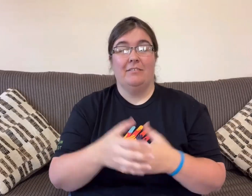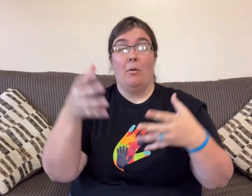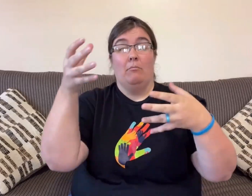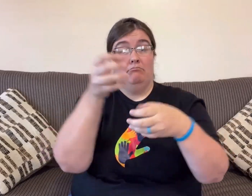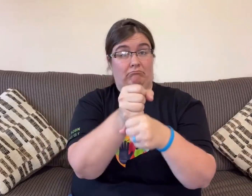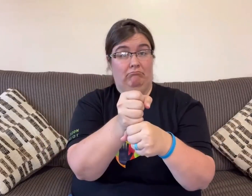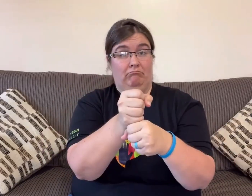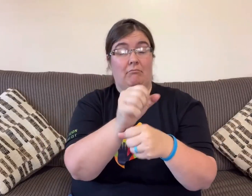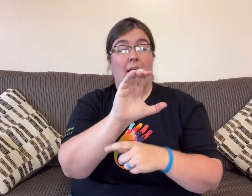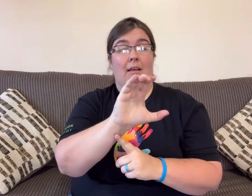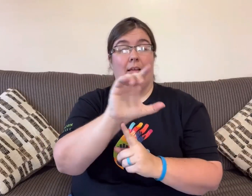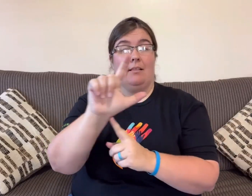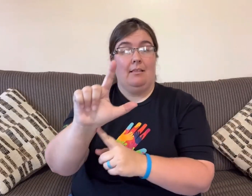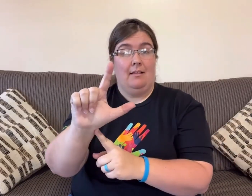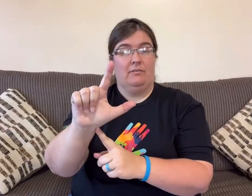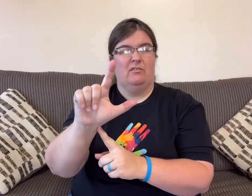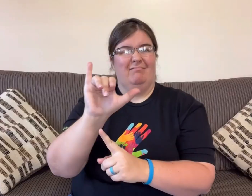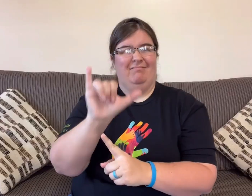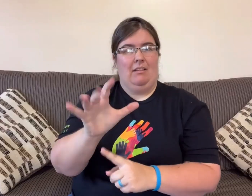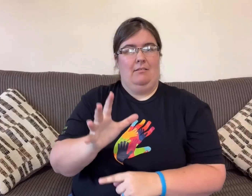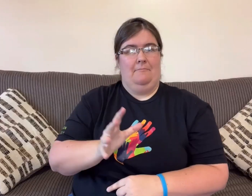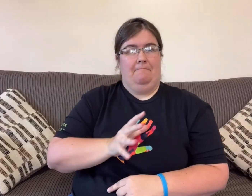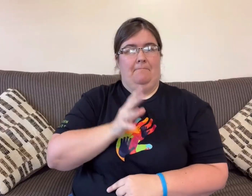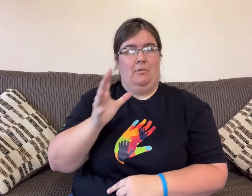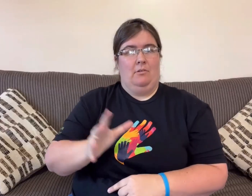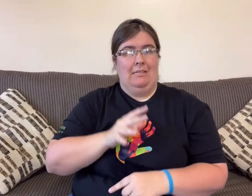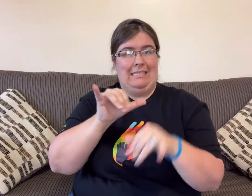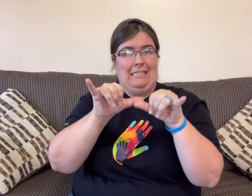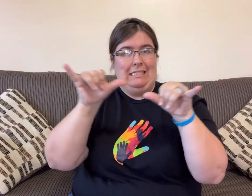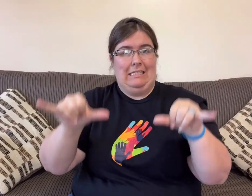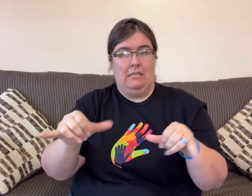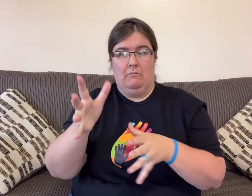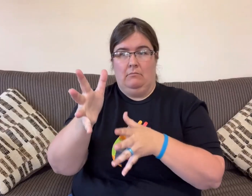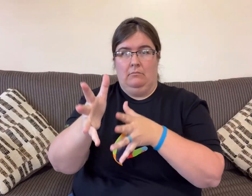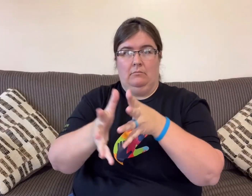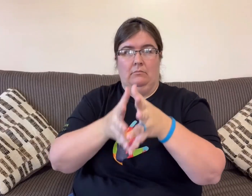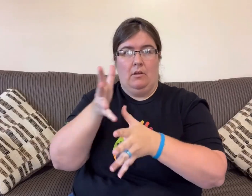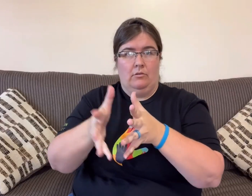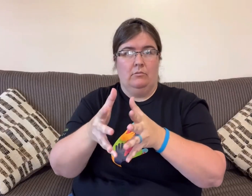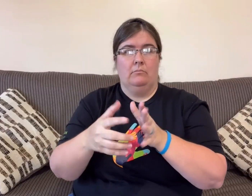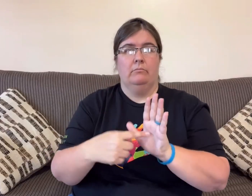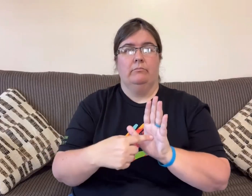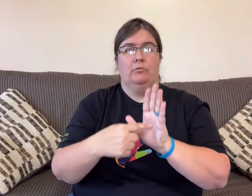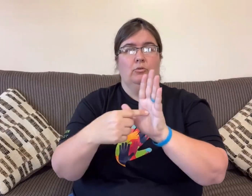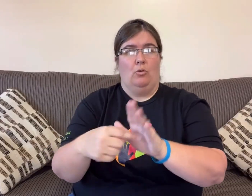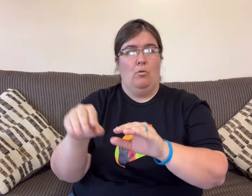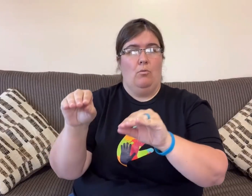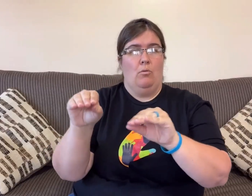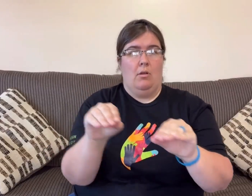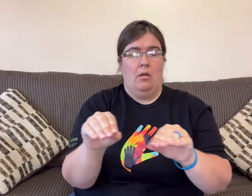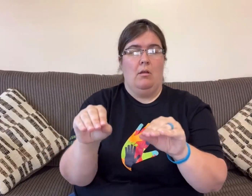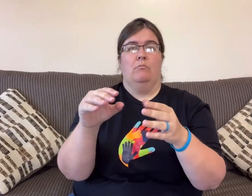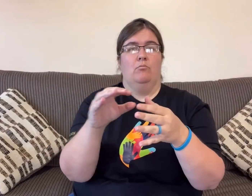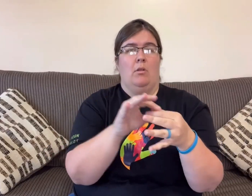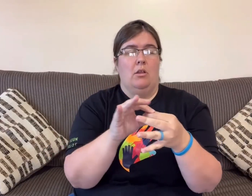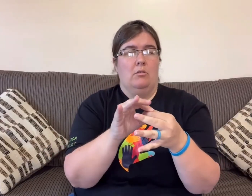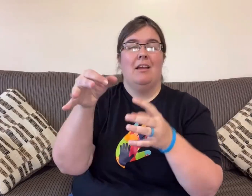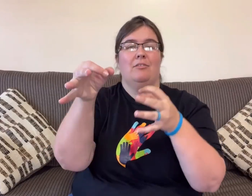But in essence, classifiers are a complex, sophisticated system of gestures that show movement and relationships